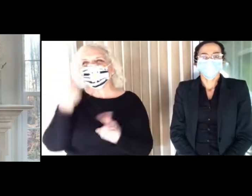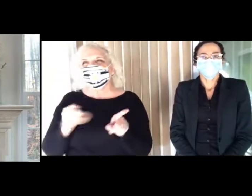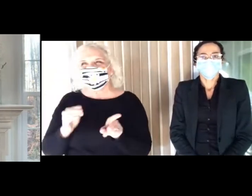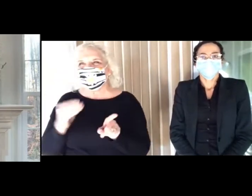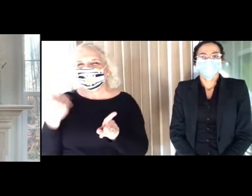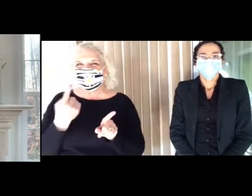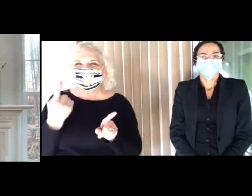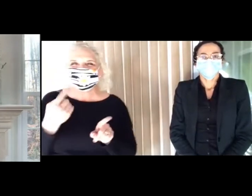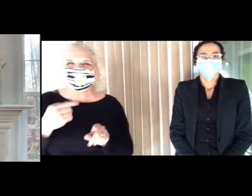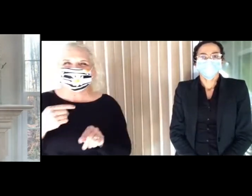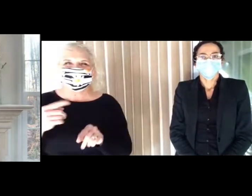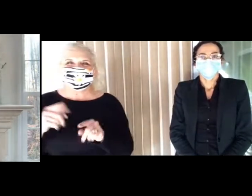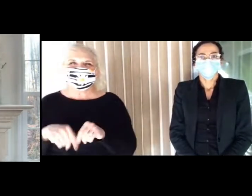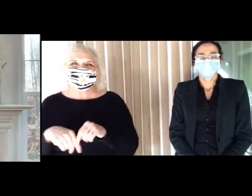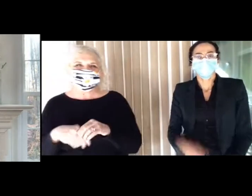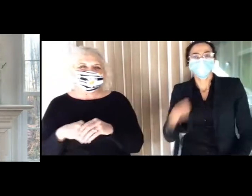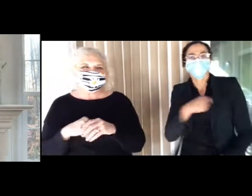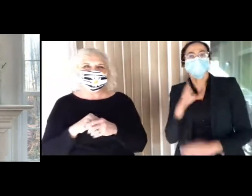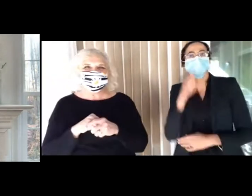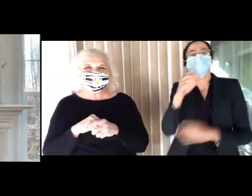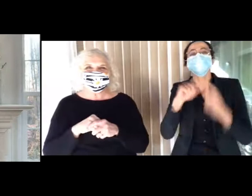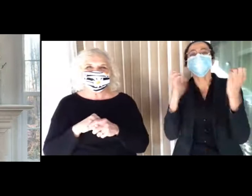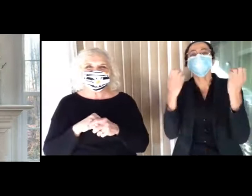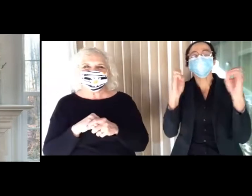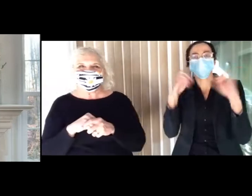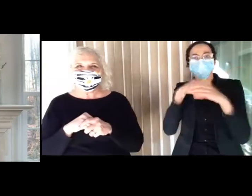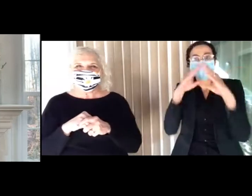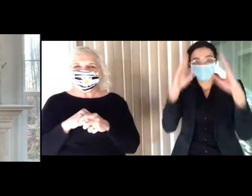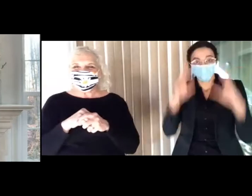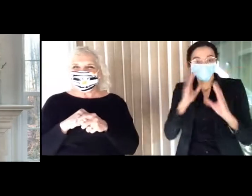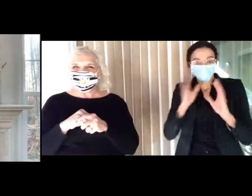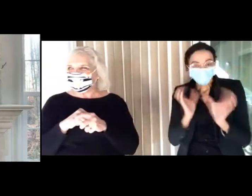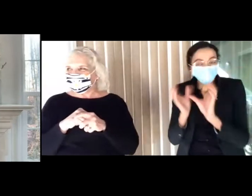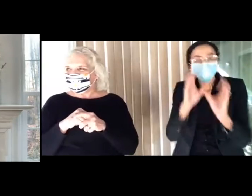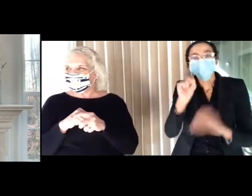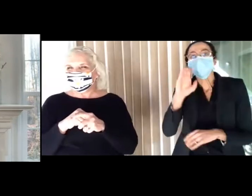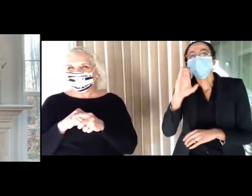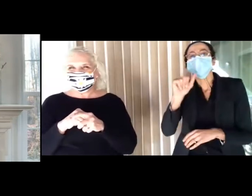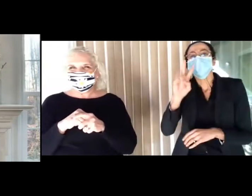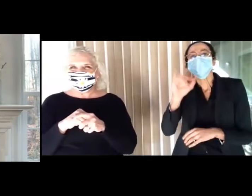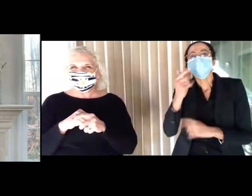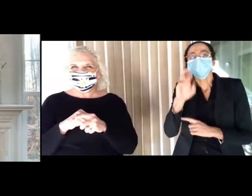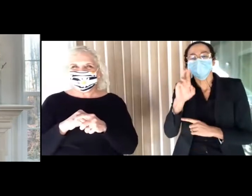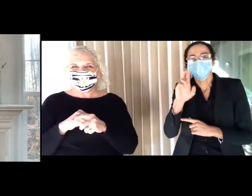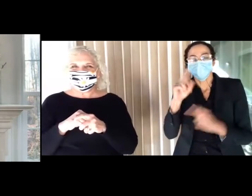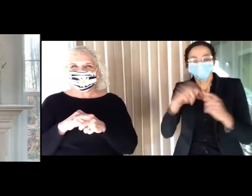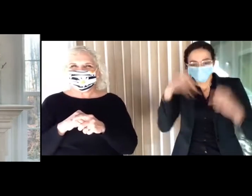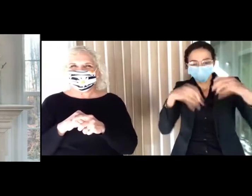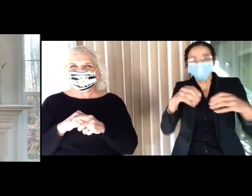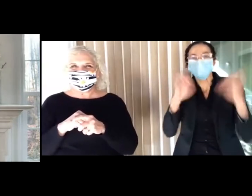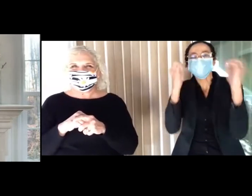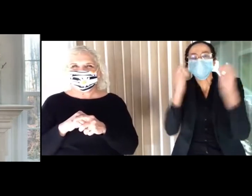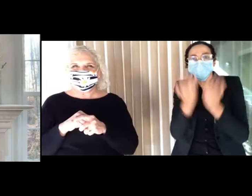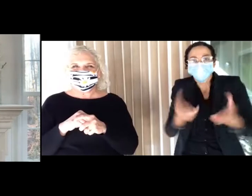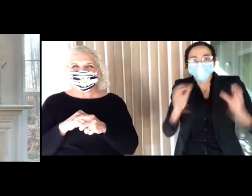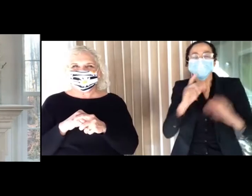We would do Easters at their house where we would have scavenger hunts to find our Easter baskets. It was always so much fun. They would always be in